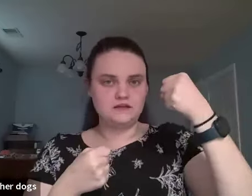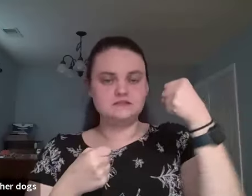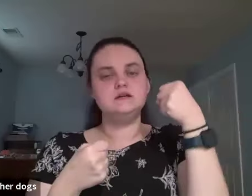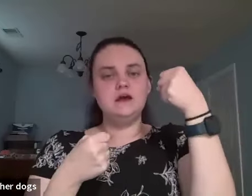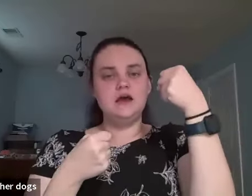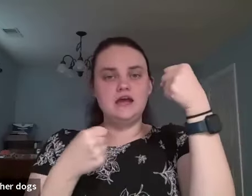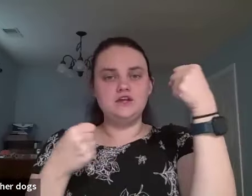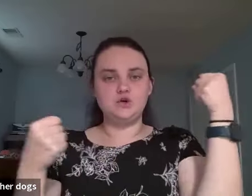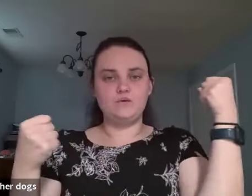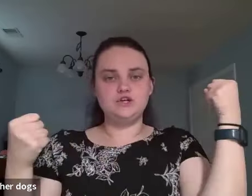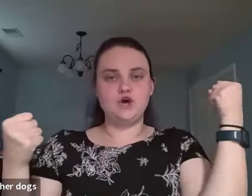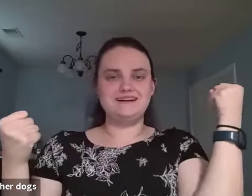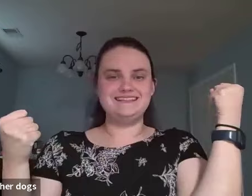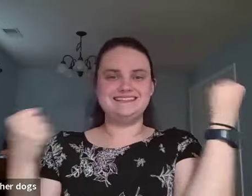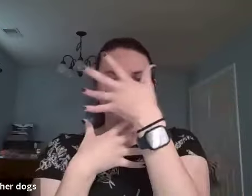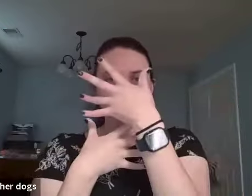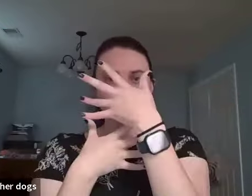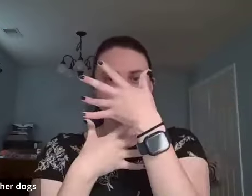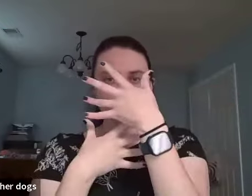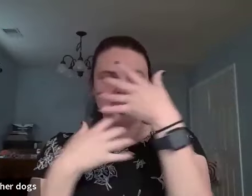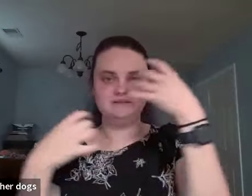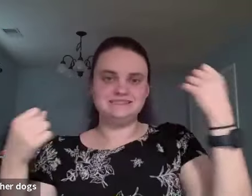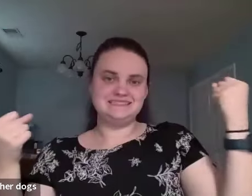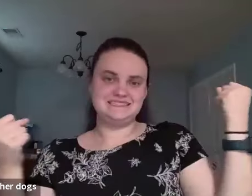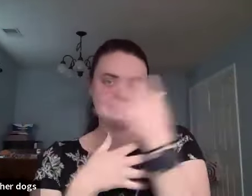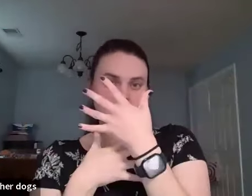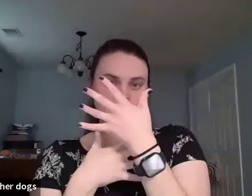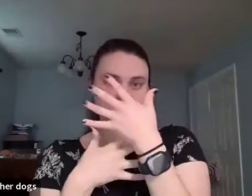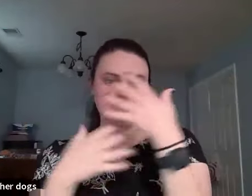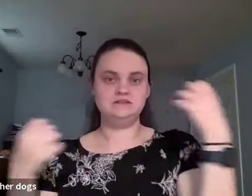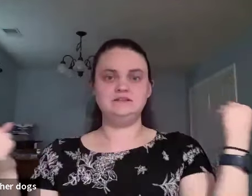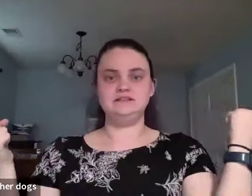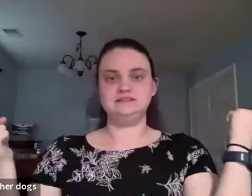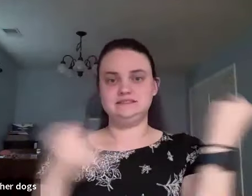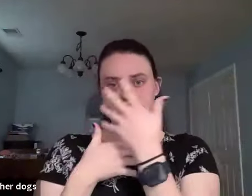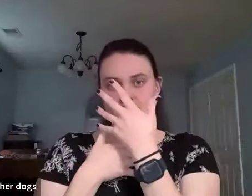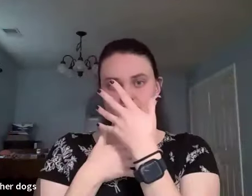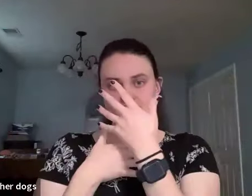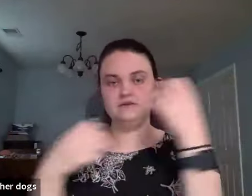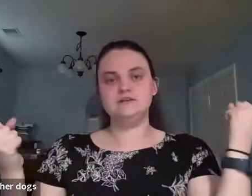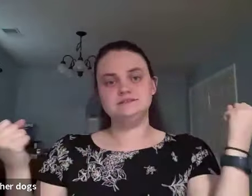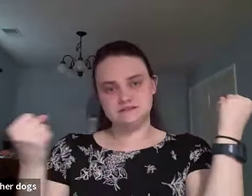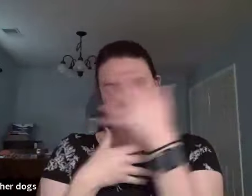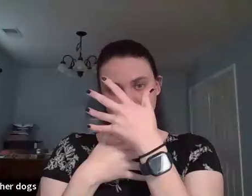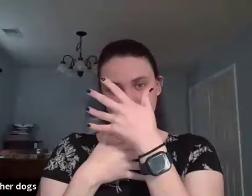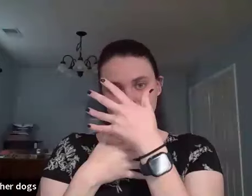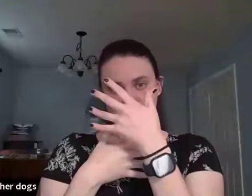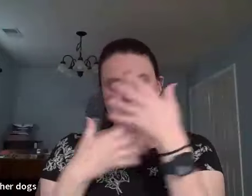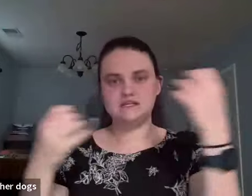that. And you're going to go scared, scared, scared, scared. So it's